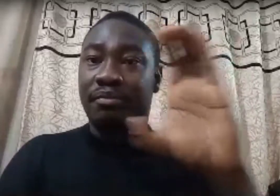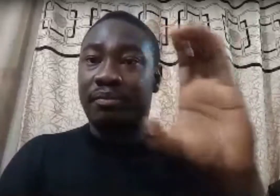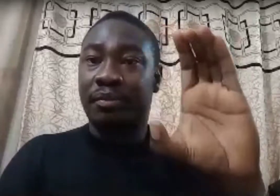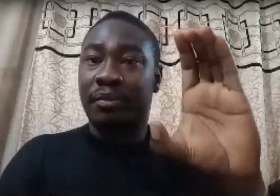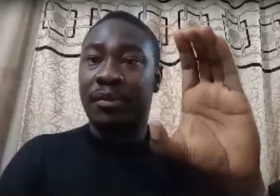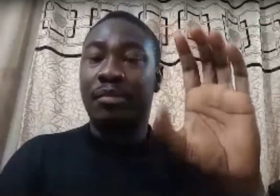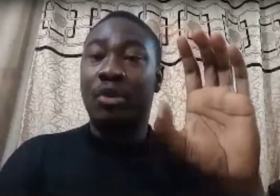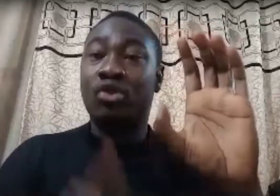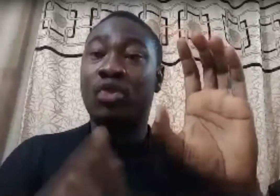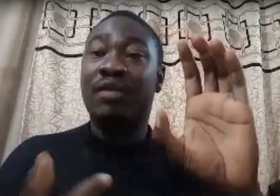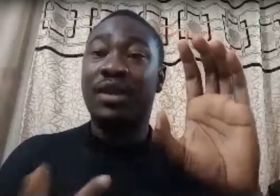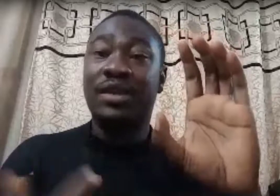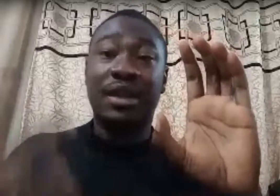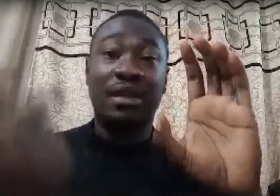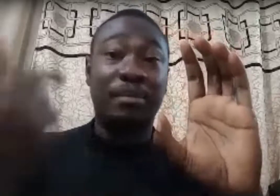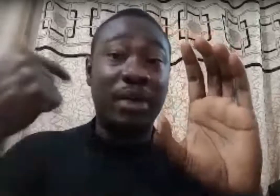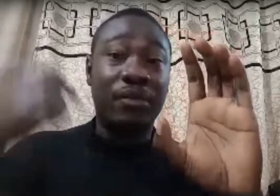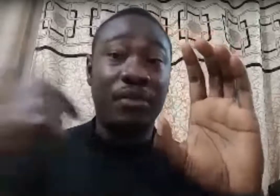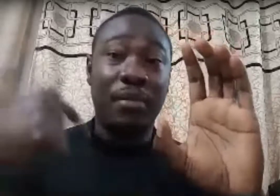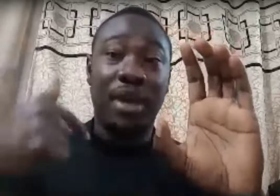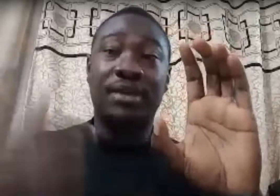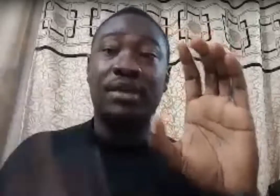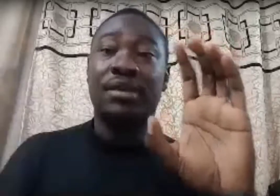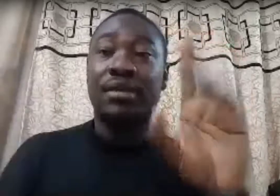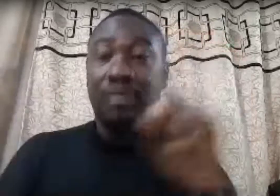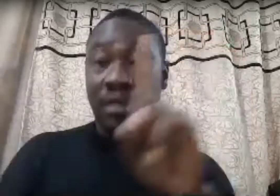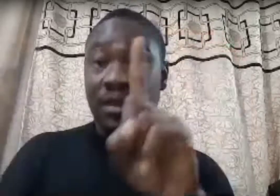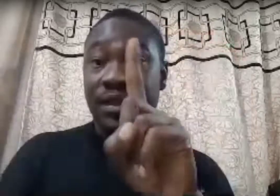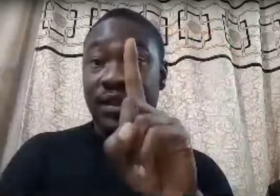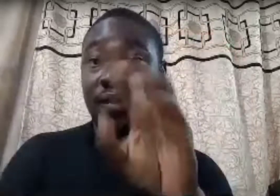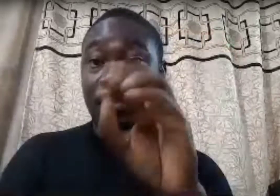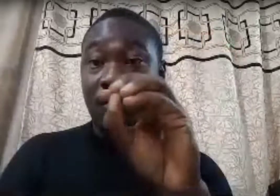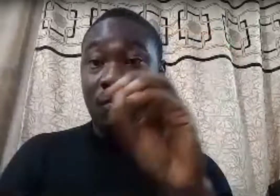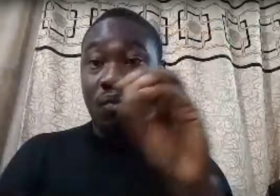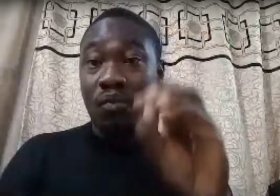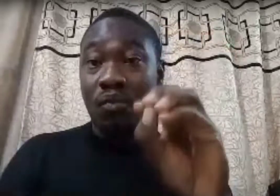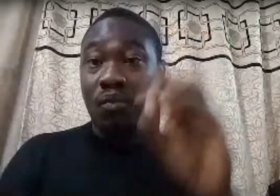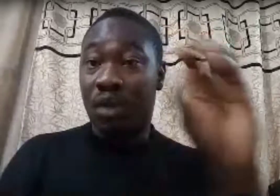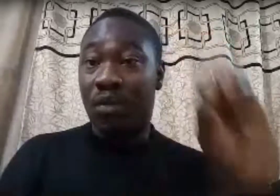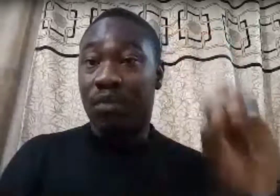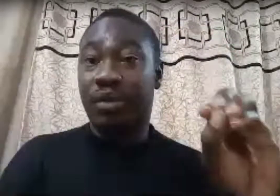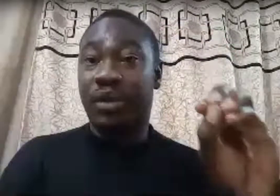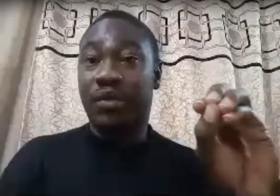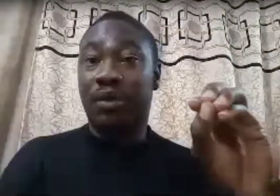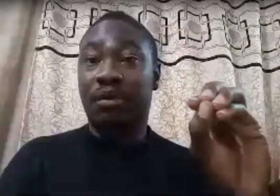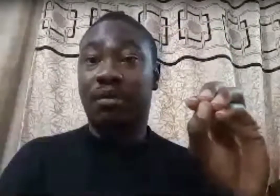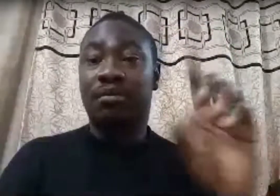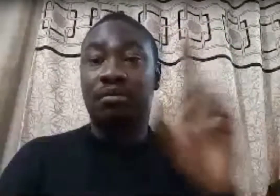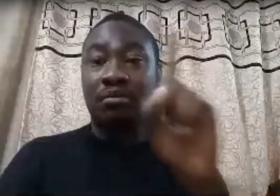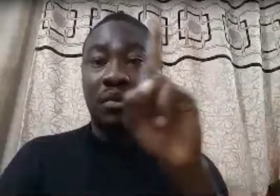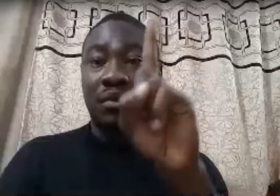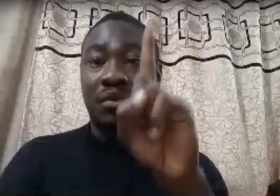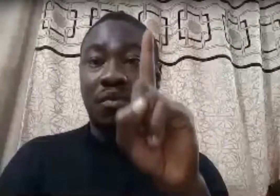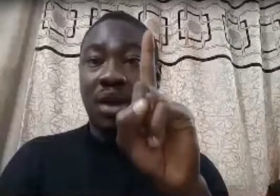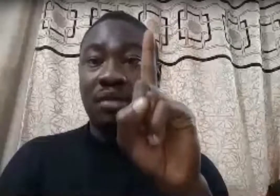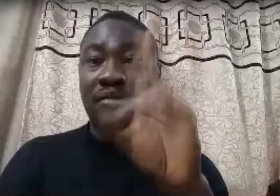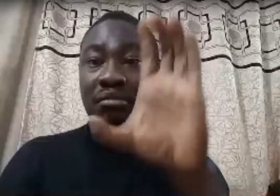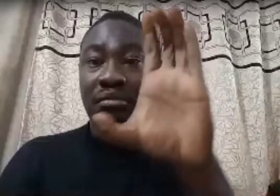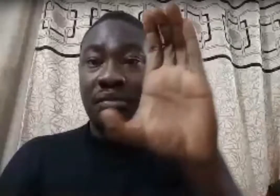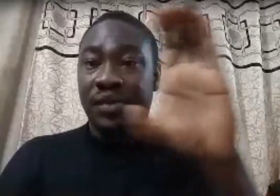mind that this is 100 as well. So 1, C, 100.